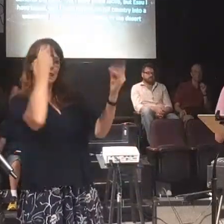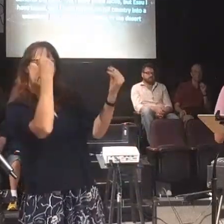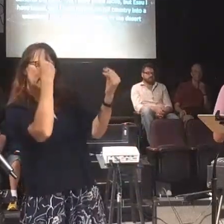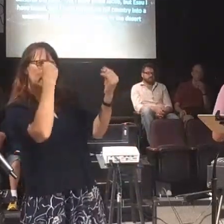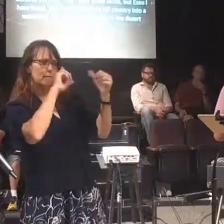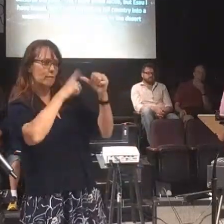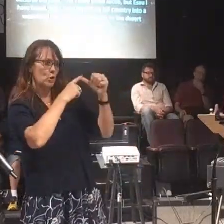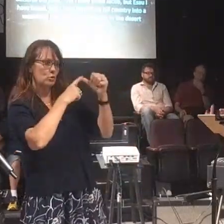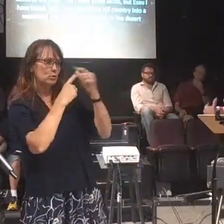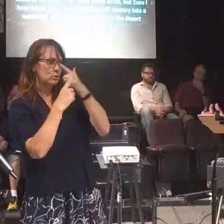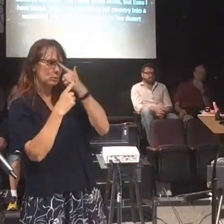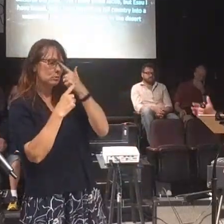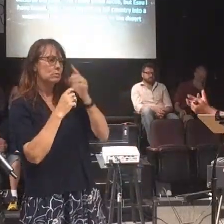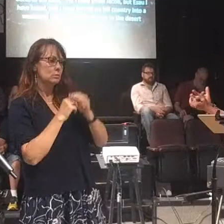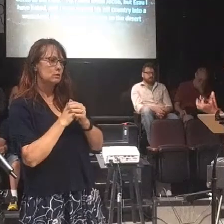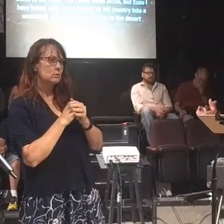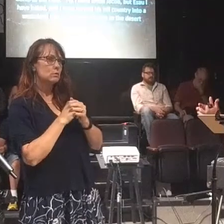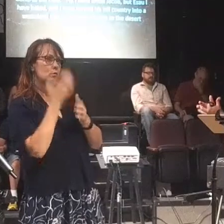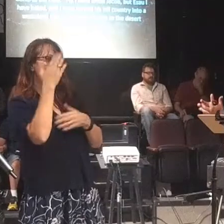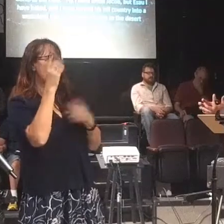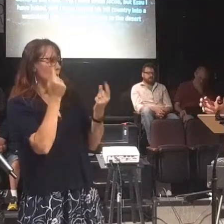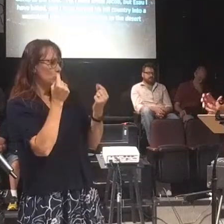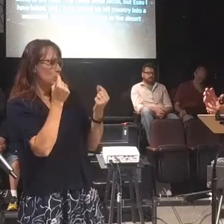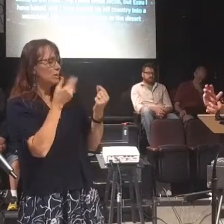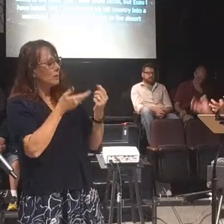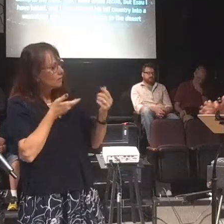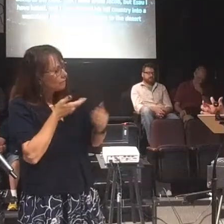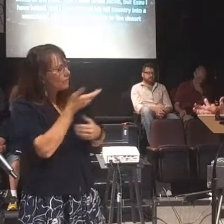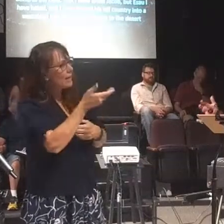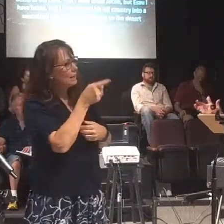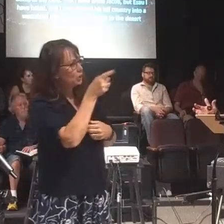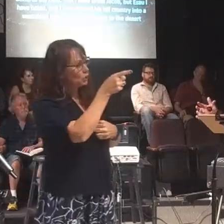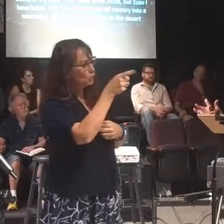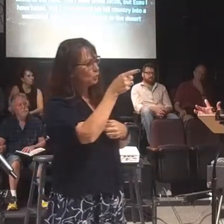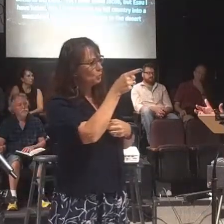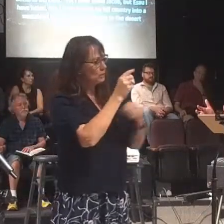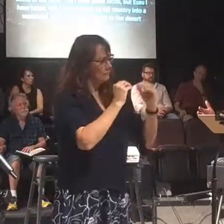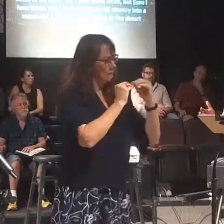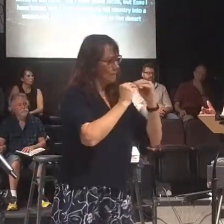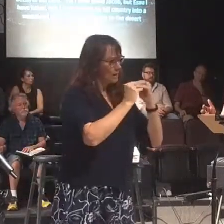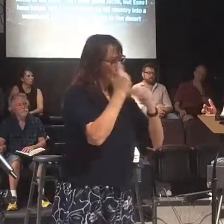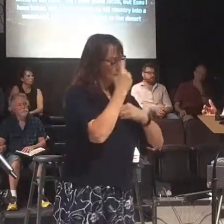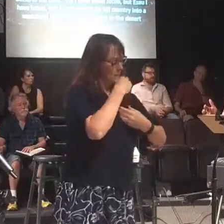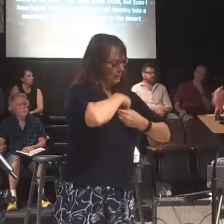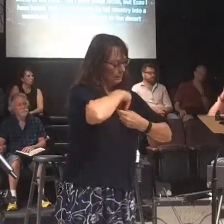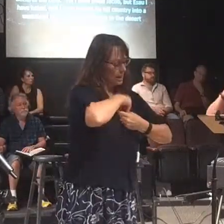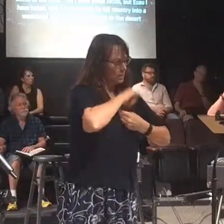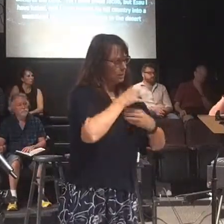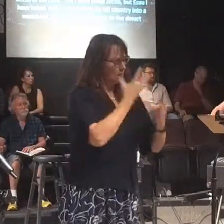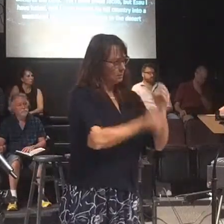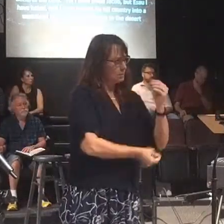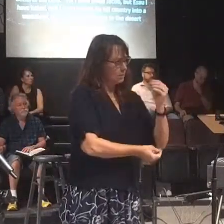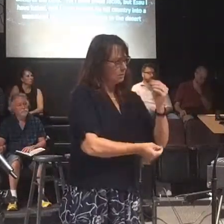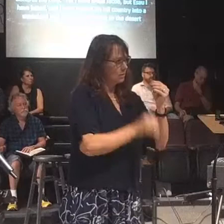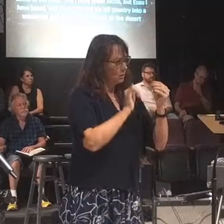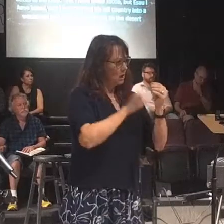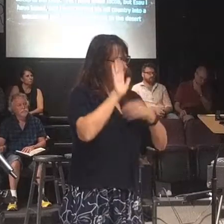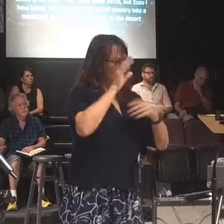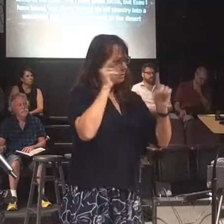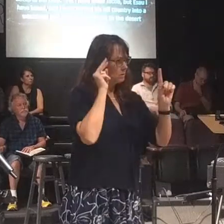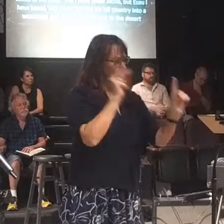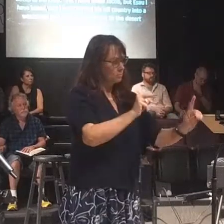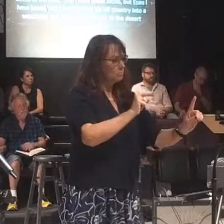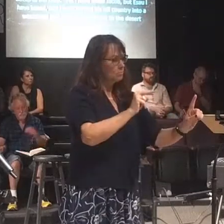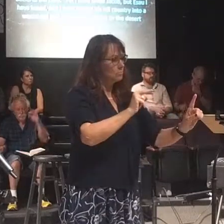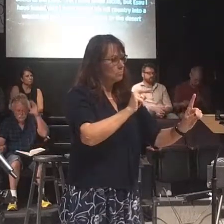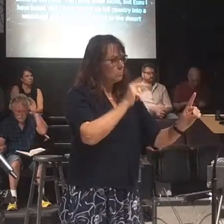within. Because what God is doing is inviting you to fix something that is missing. Right? In